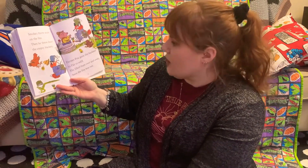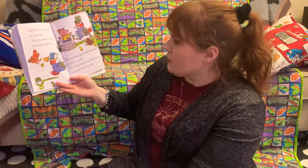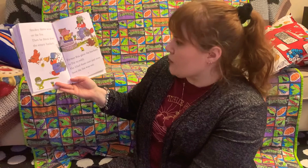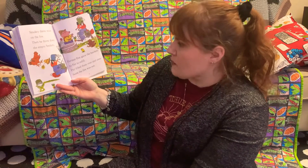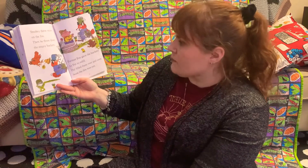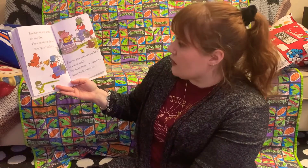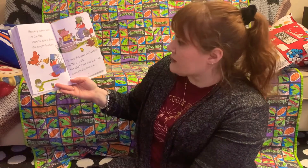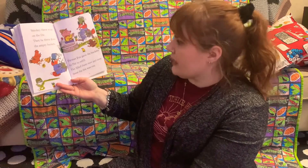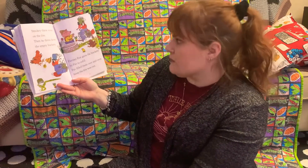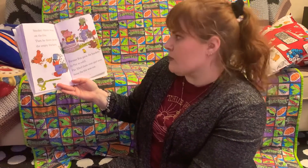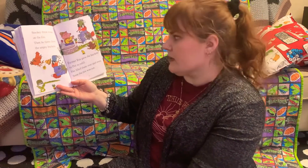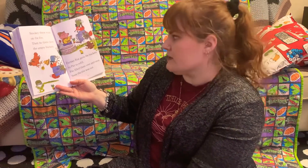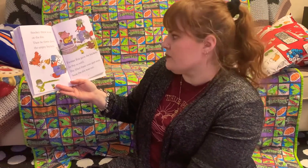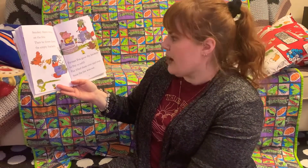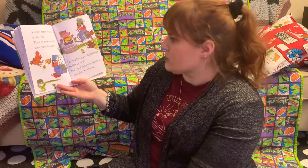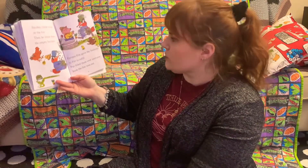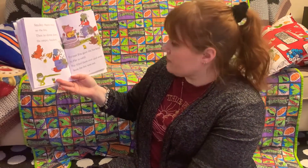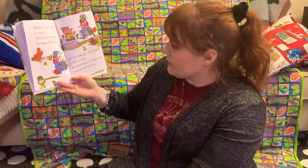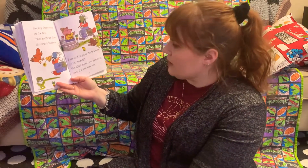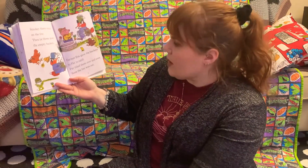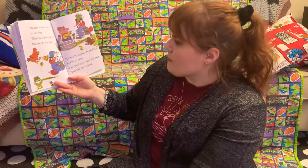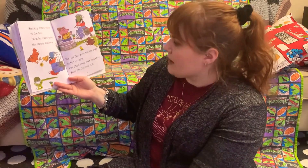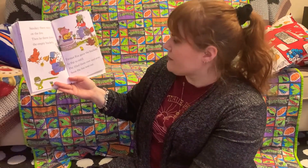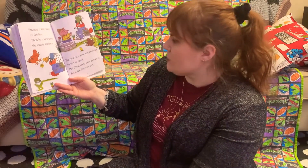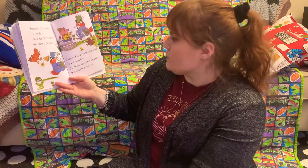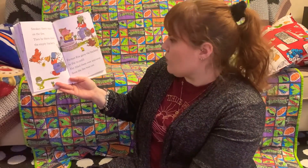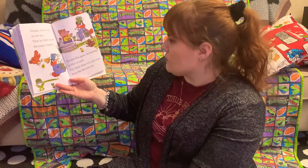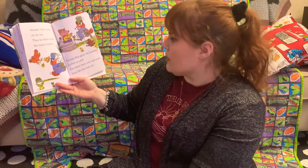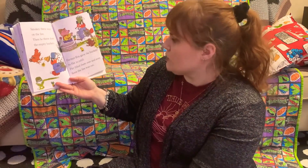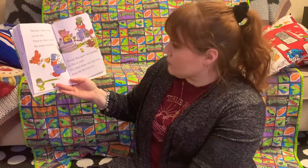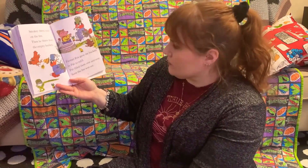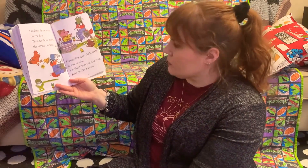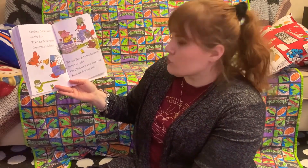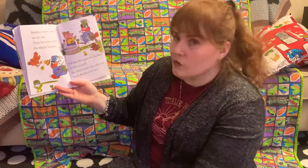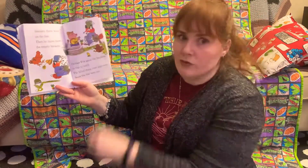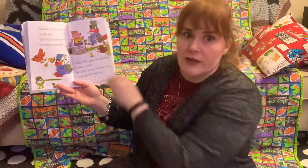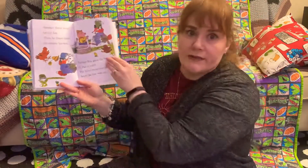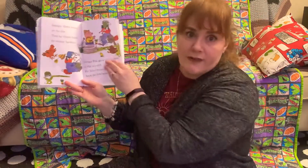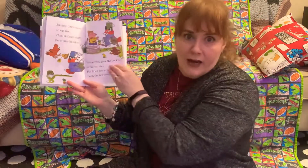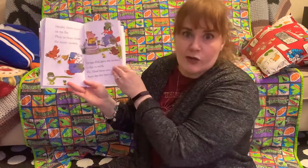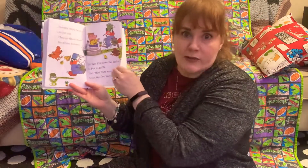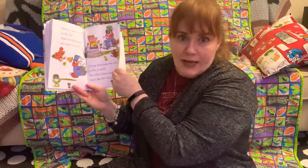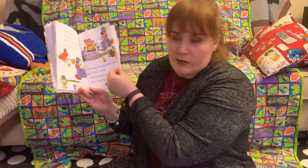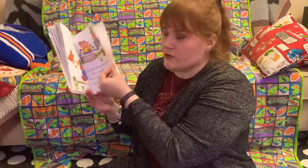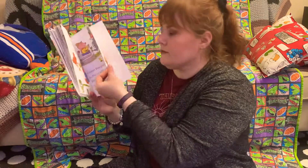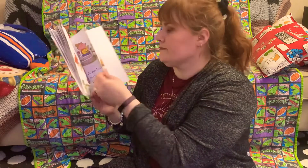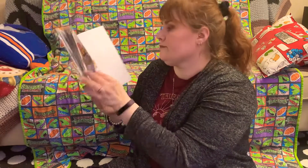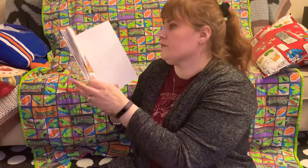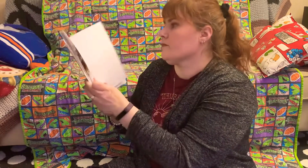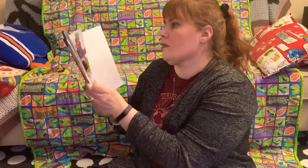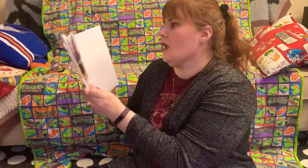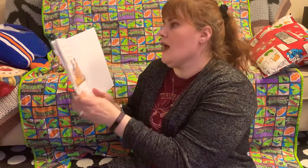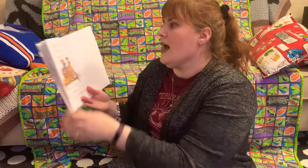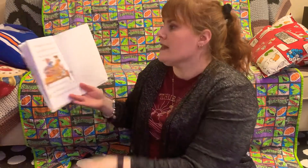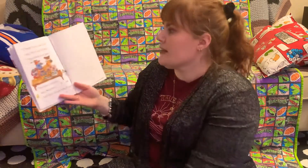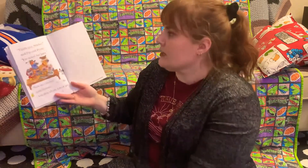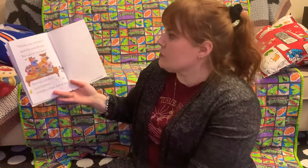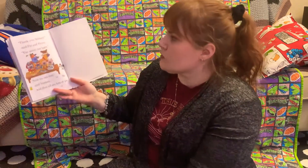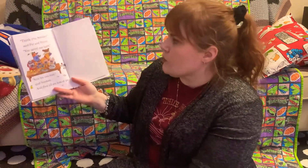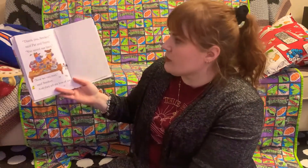Farmer Fox gave the buckets to Pat to refill. Pat filled them over and over. Soon the fire was out. "Thank you, Smokey," said